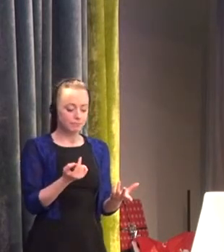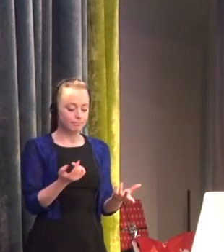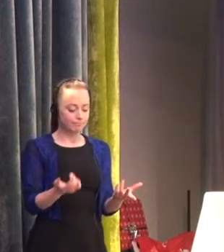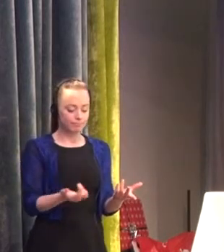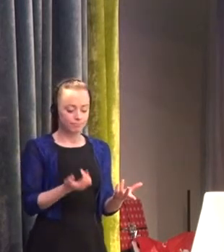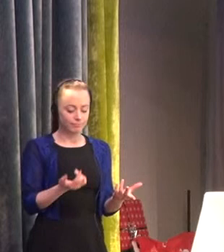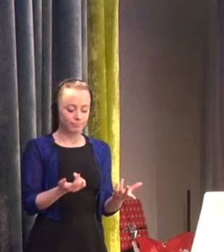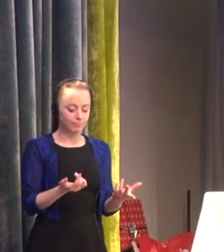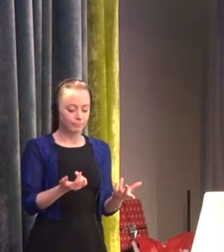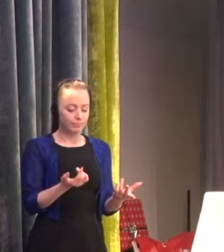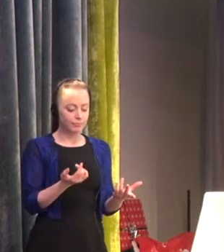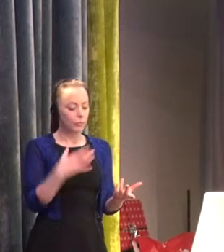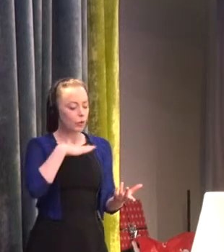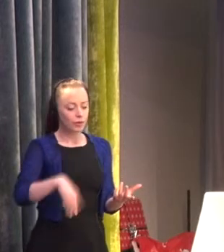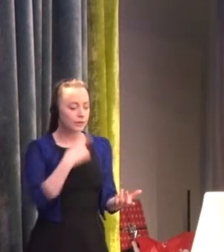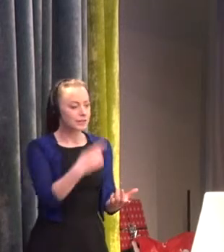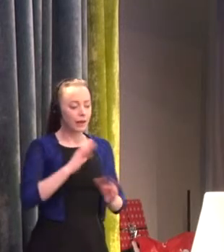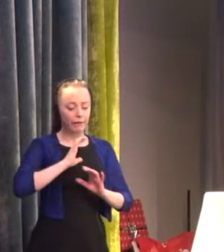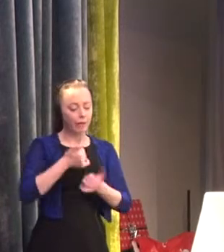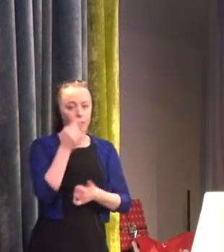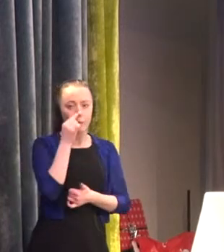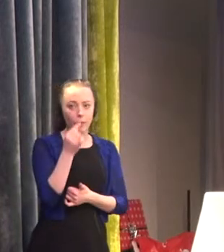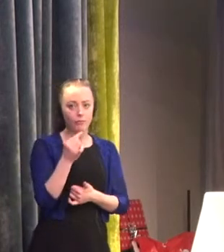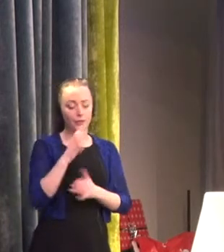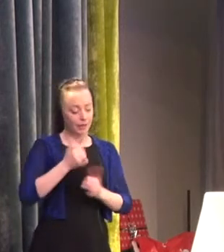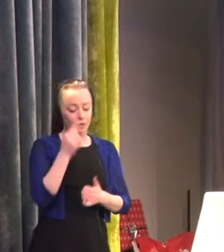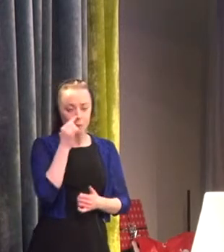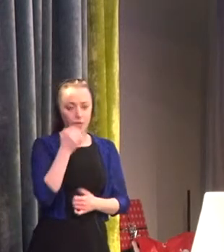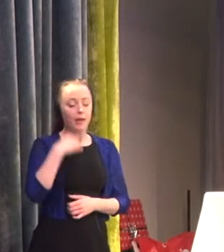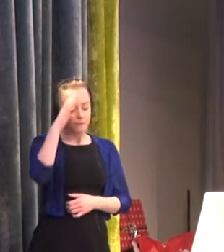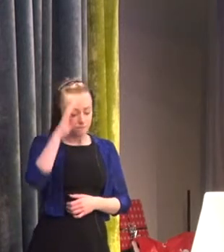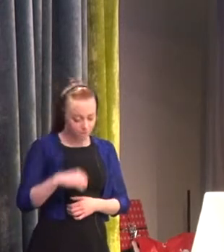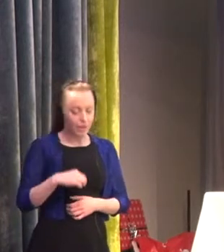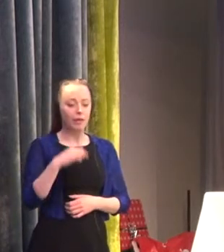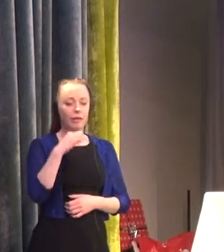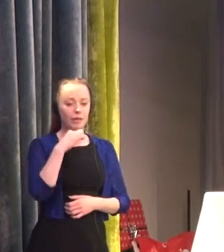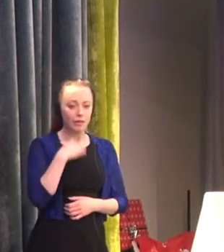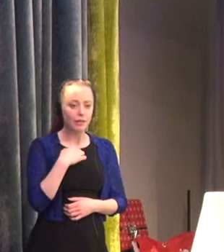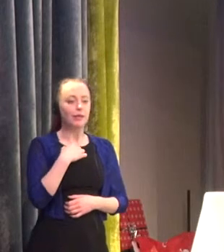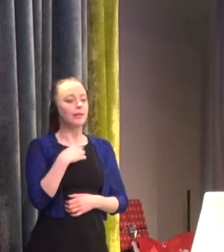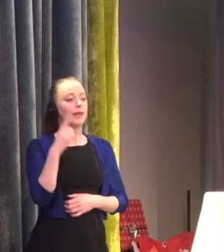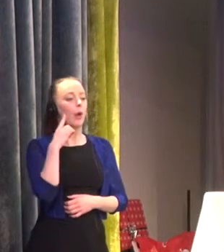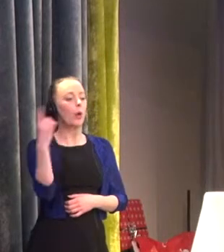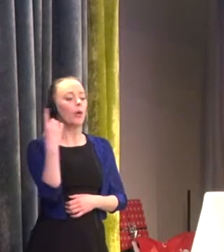Mom. I know that I belong. We'll find a place. And they did.